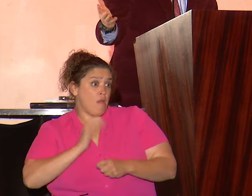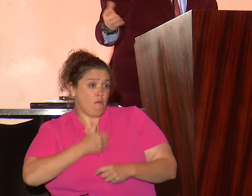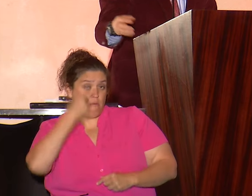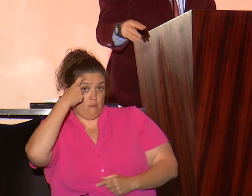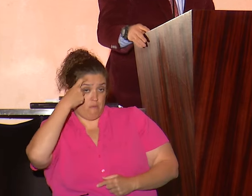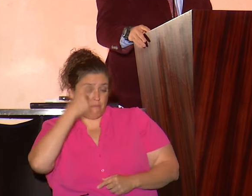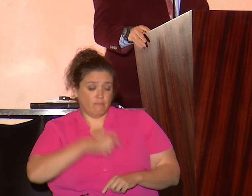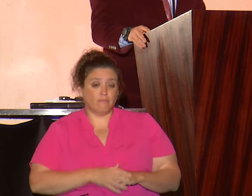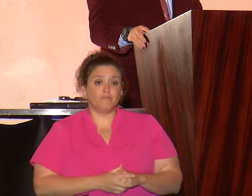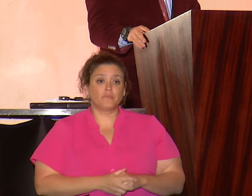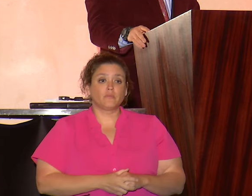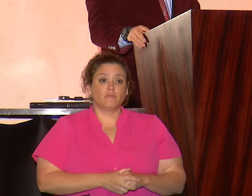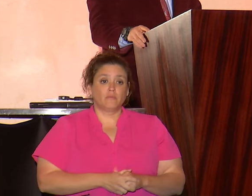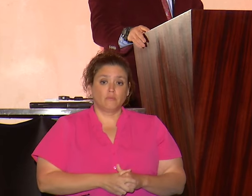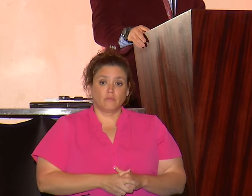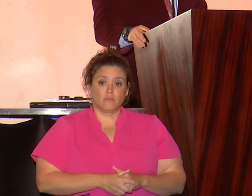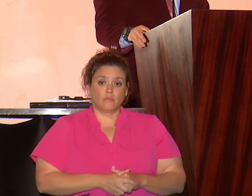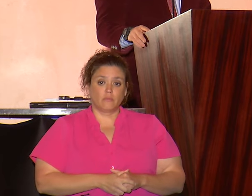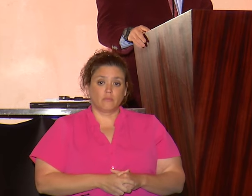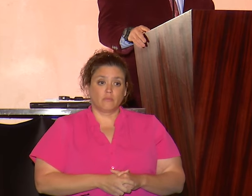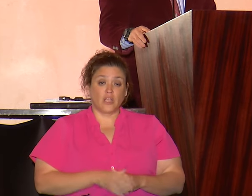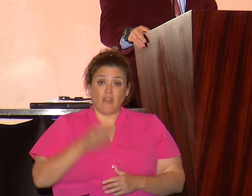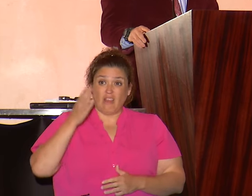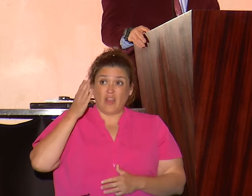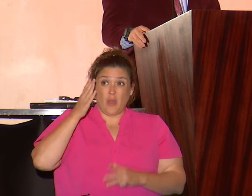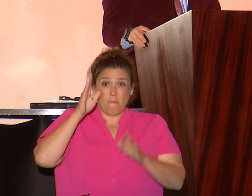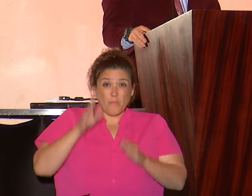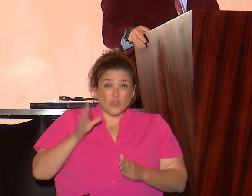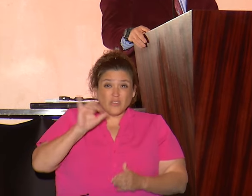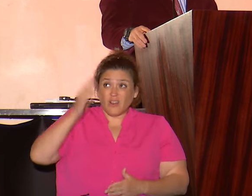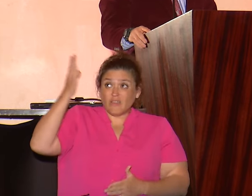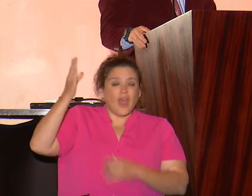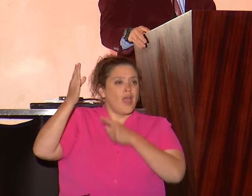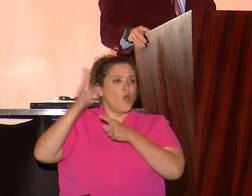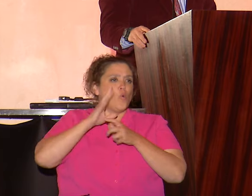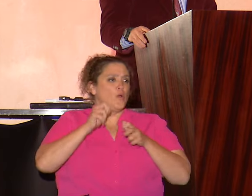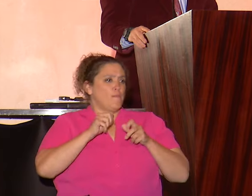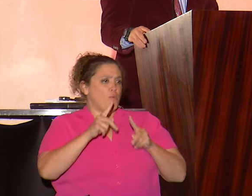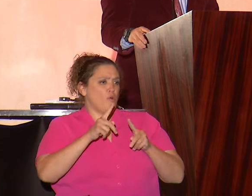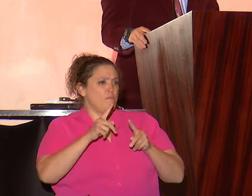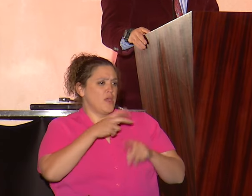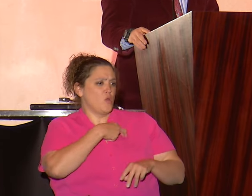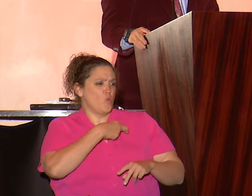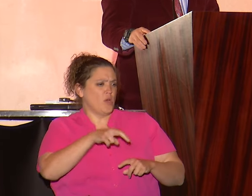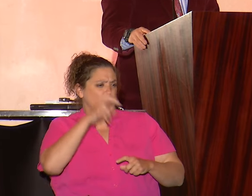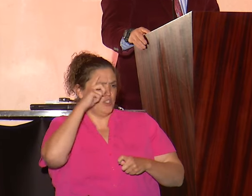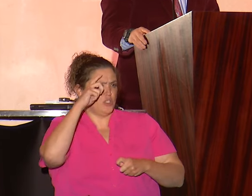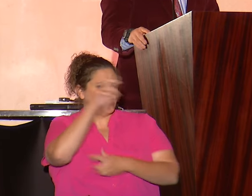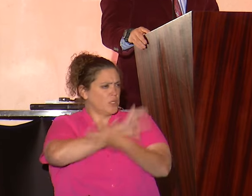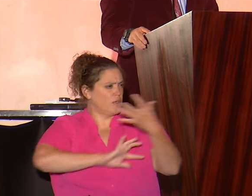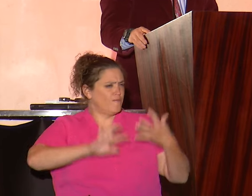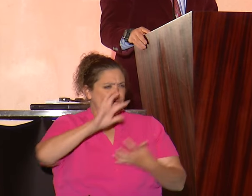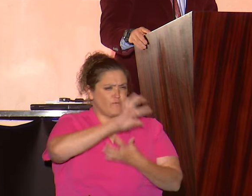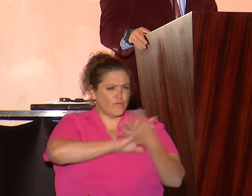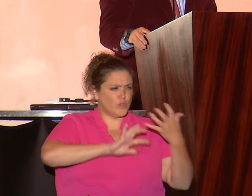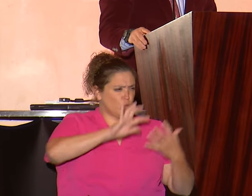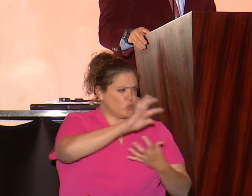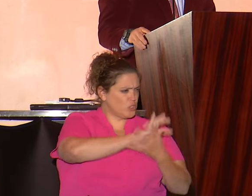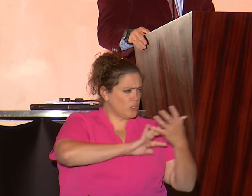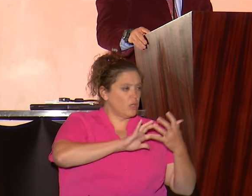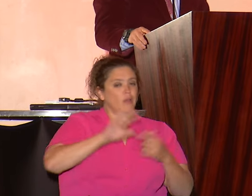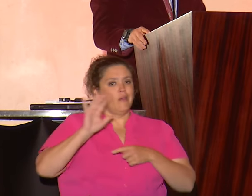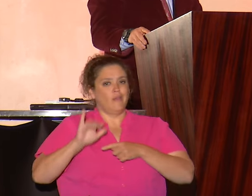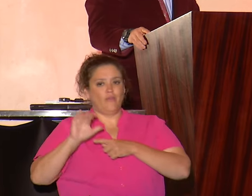minds, that such a being would not allow religious confusion. This is the atheist argument from